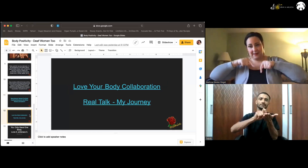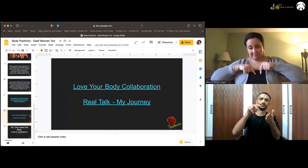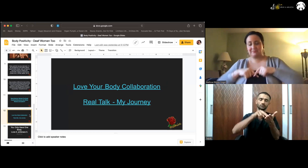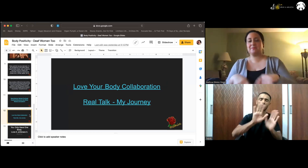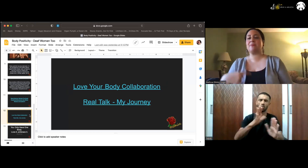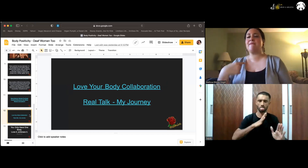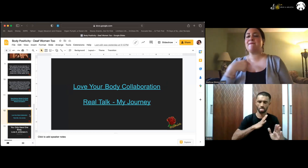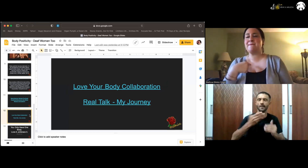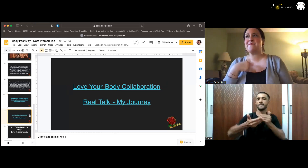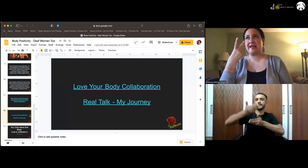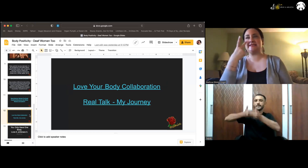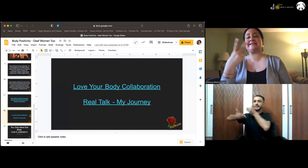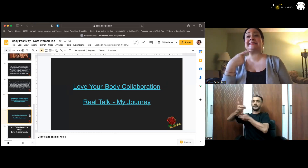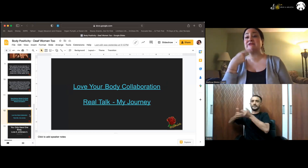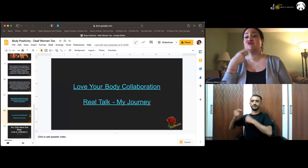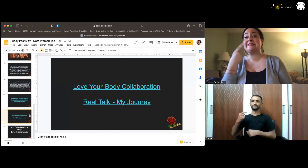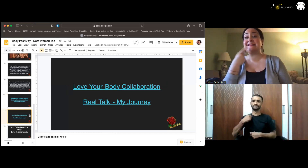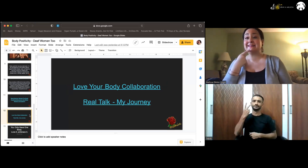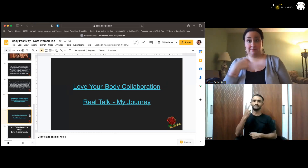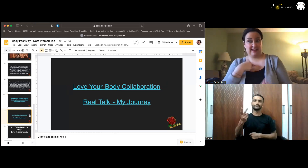this is something on Instagram which we have.